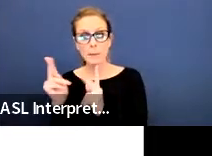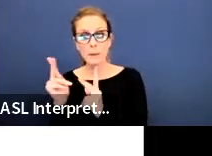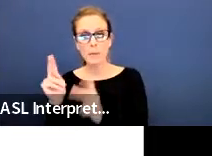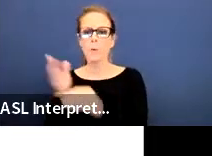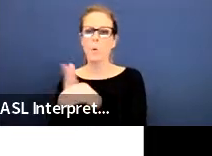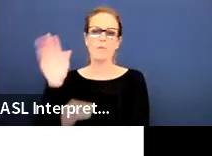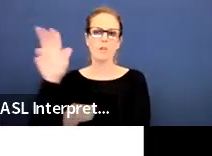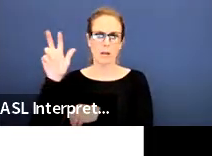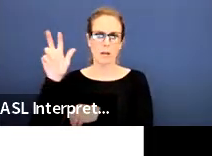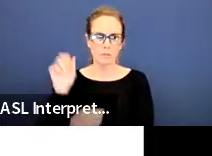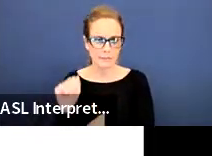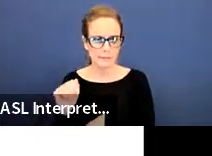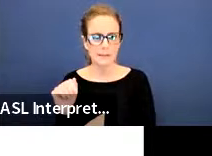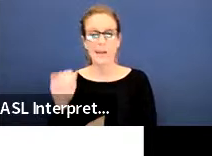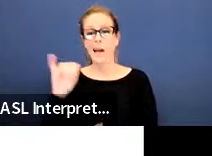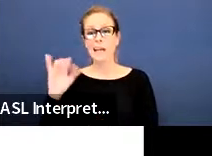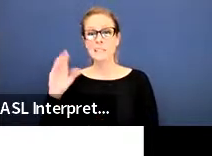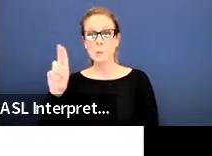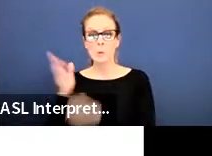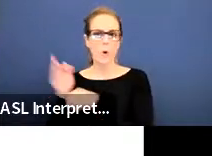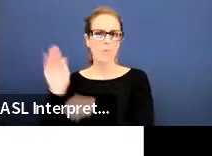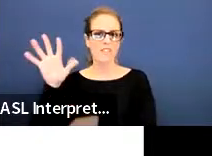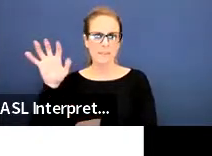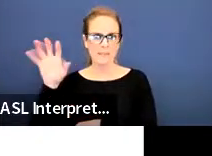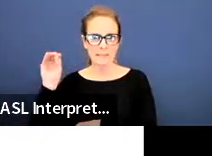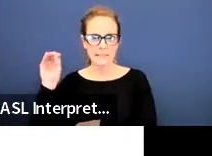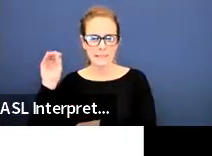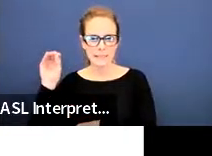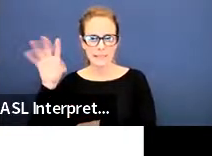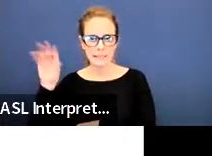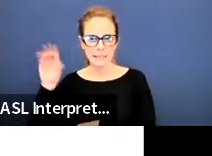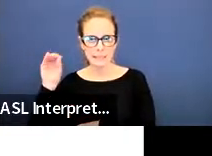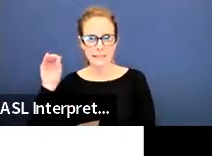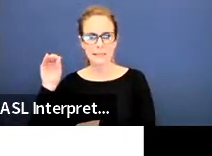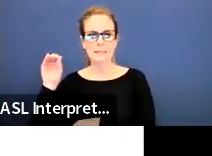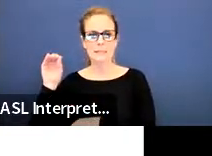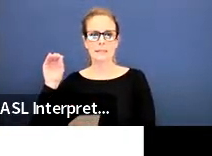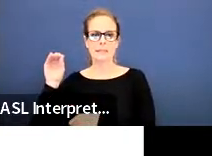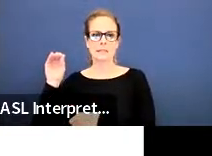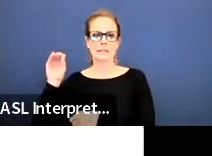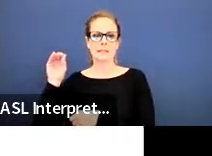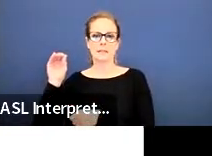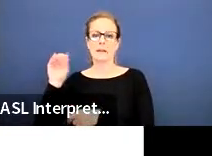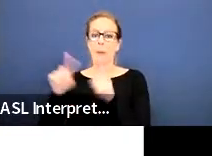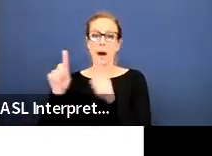over 50 in the intensive care unit. These are also down from their peaks.